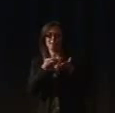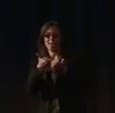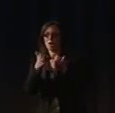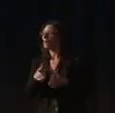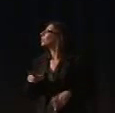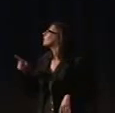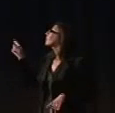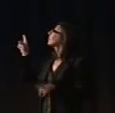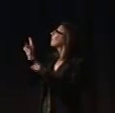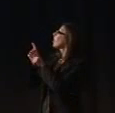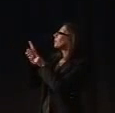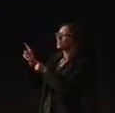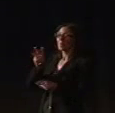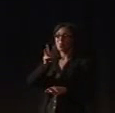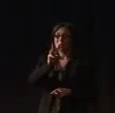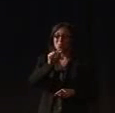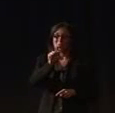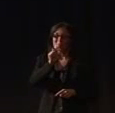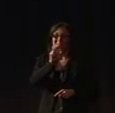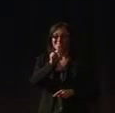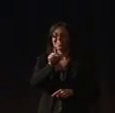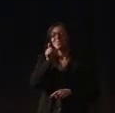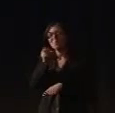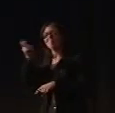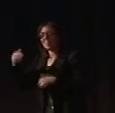at Jeopardy.